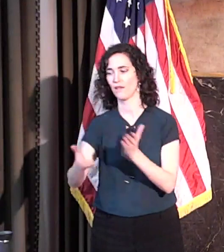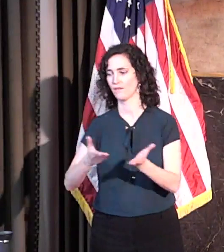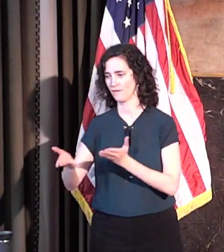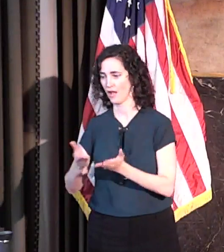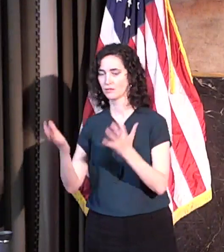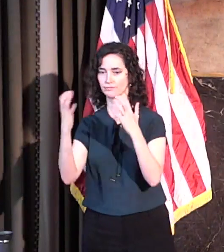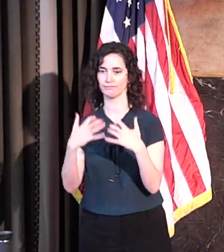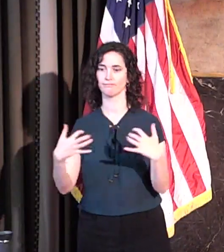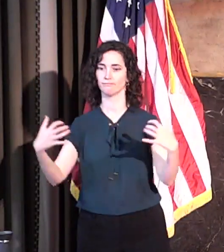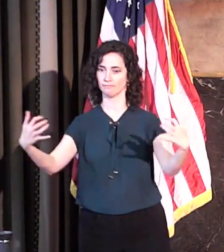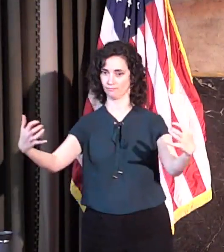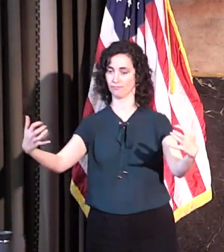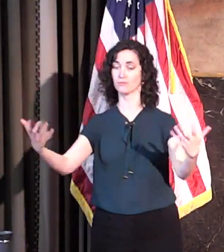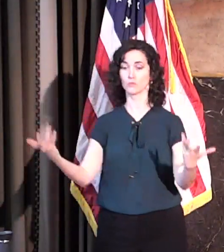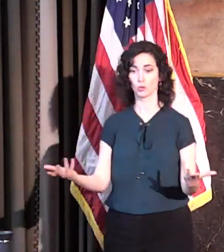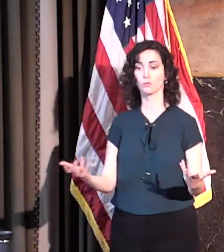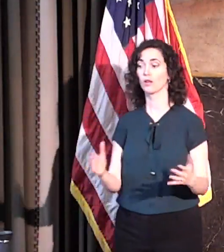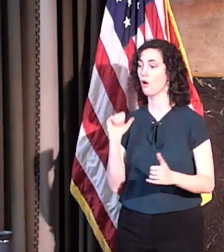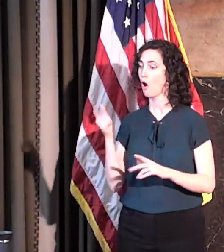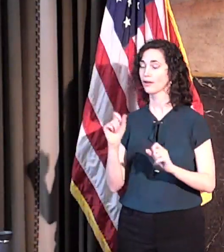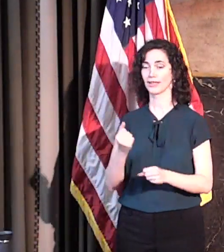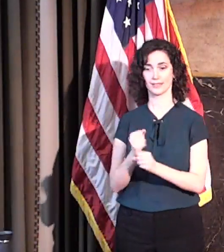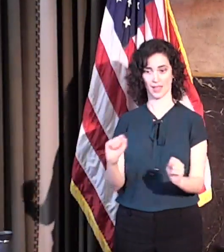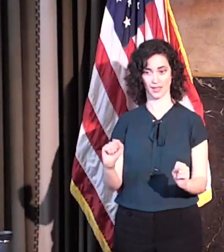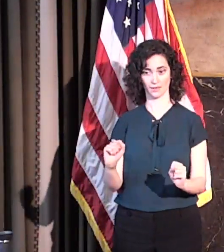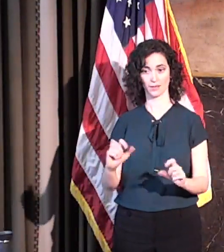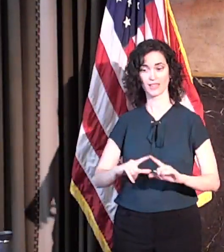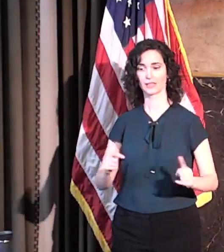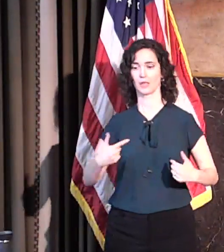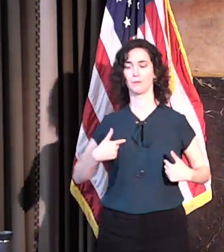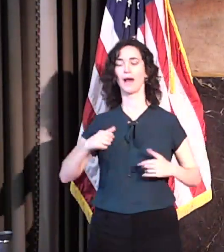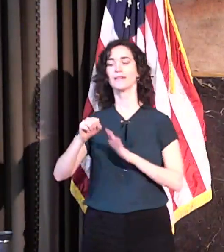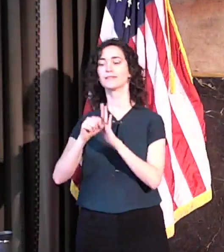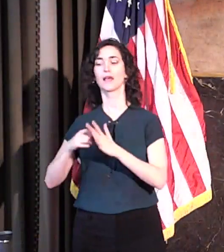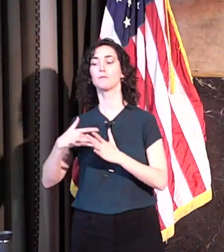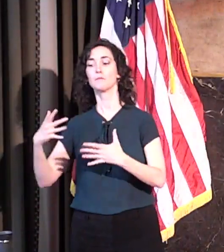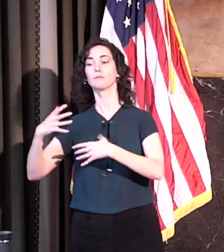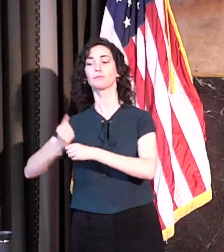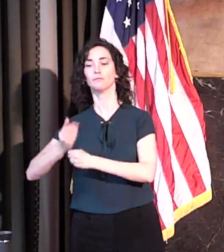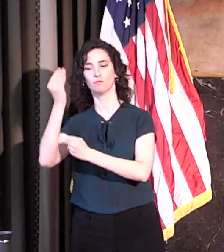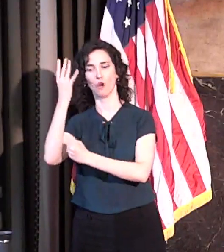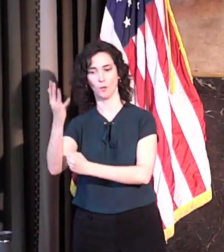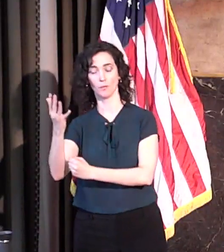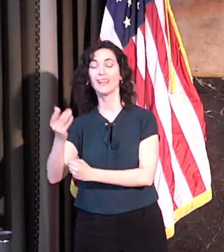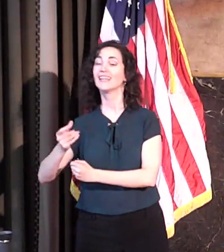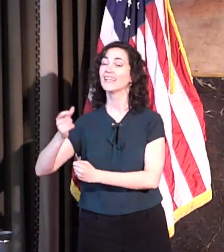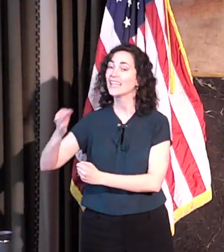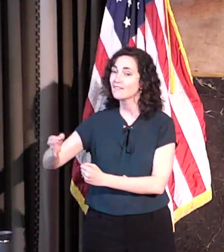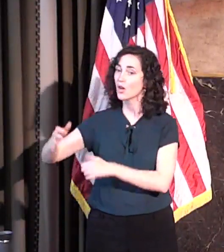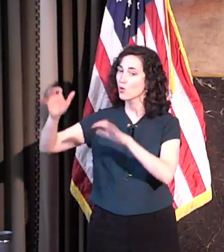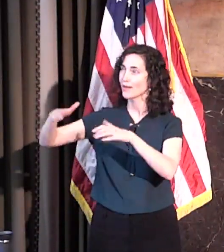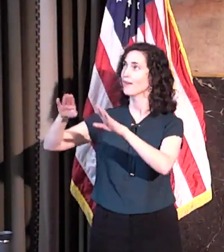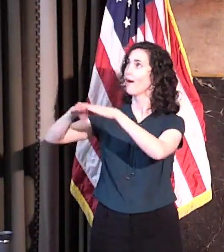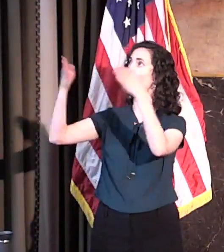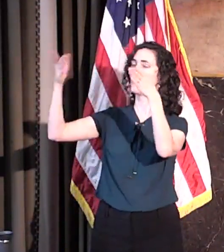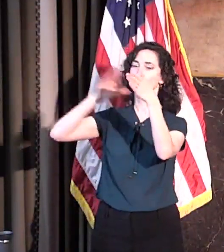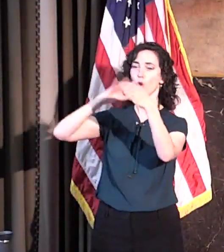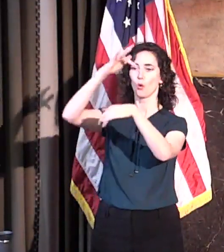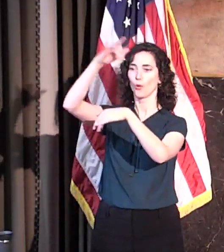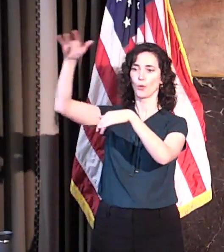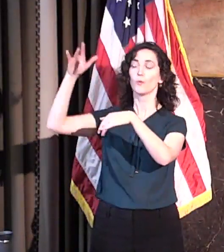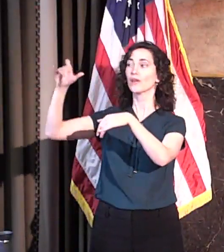we give the State of the State address. Should it rain, we do have a backup site there on